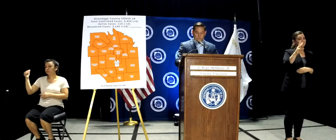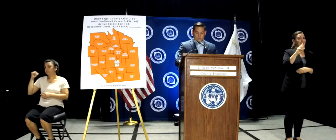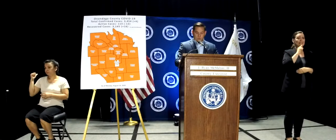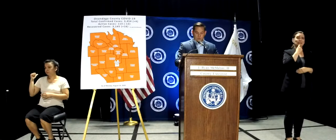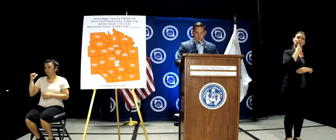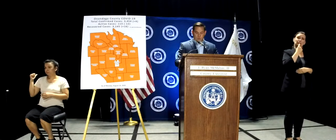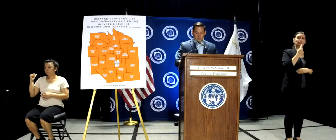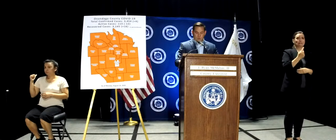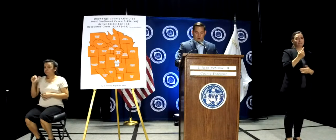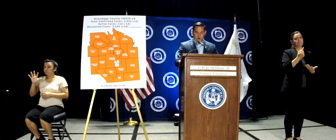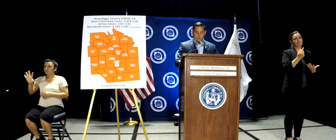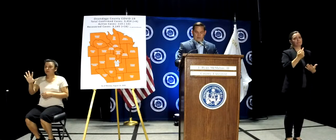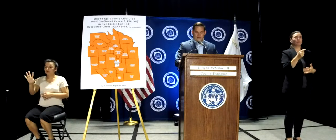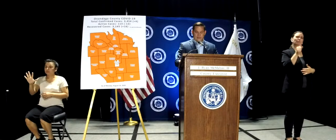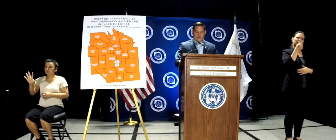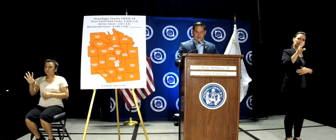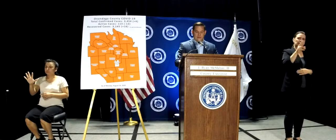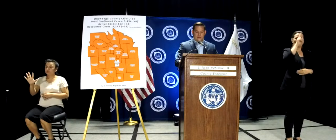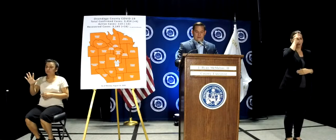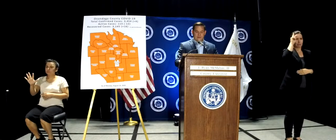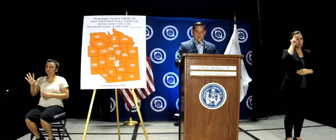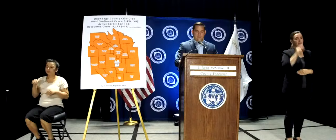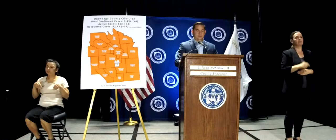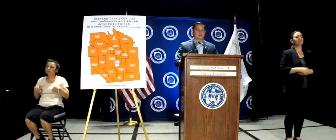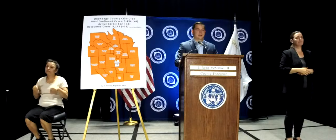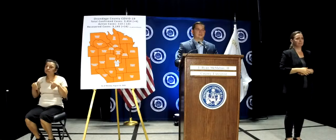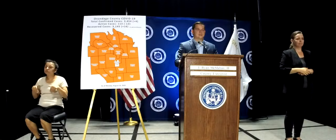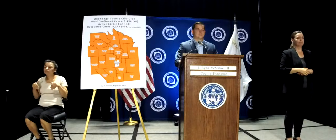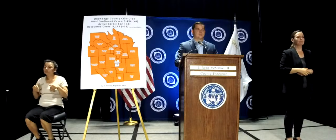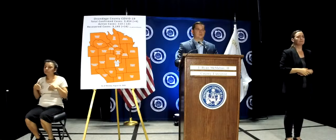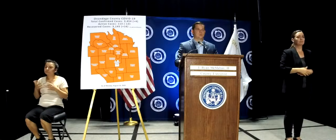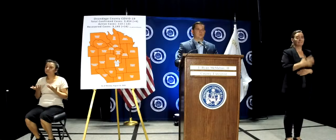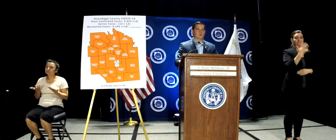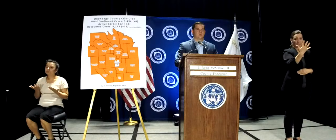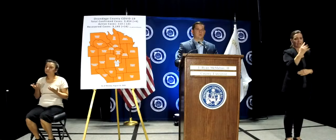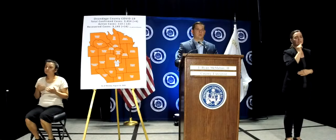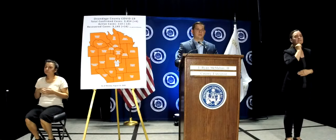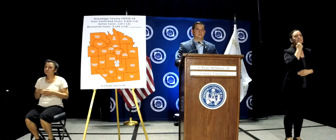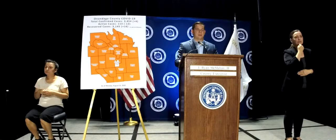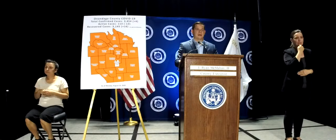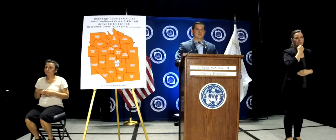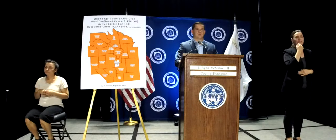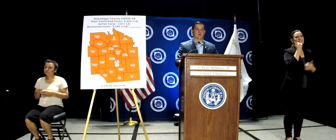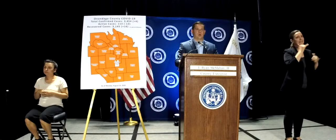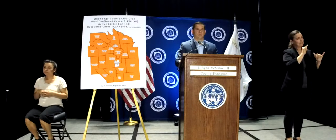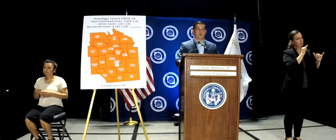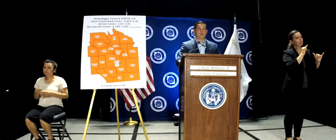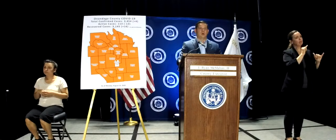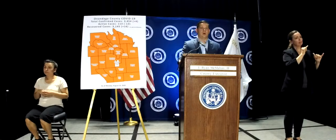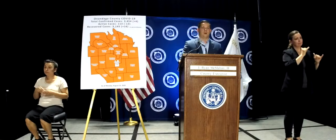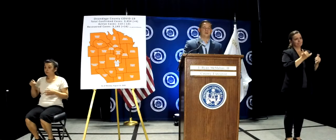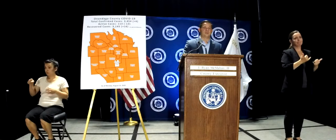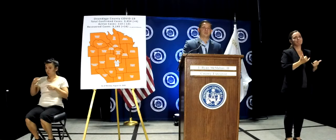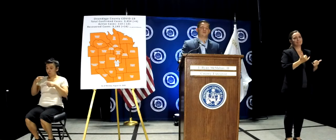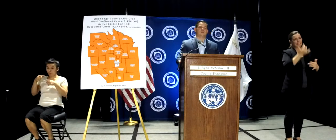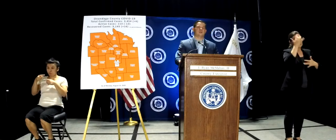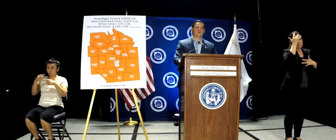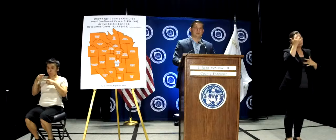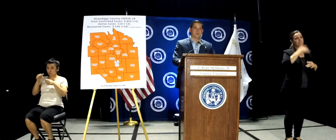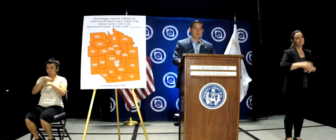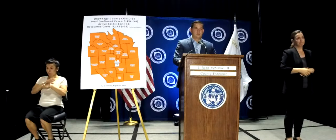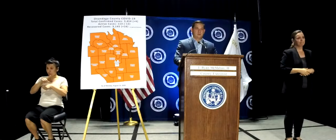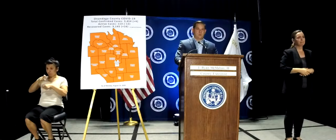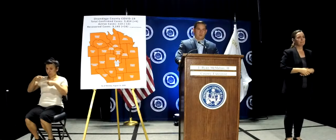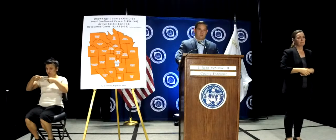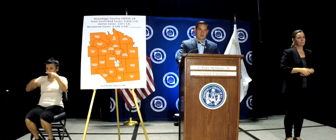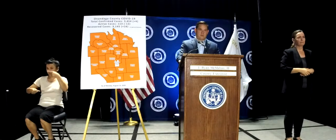individuals who are waiting a test to be released back to their home, a senior